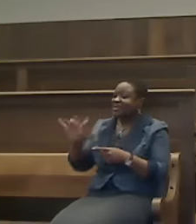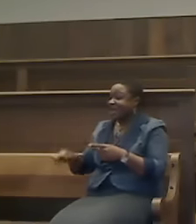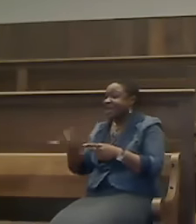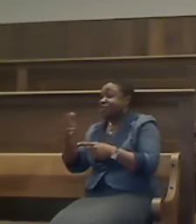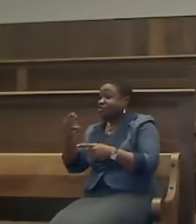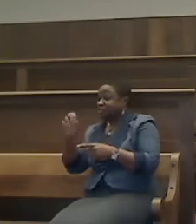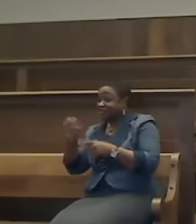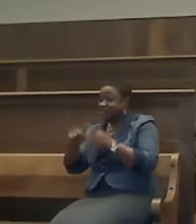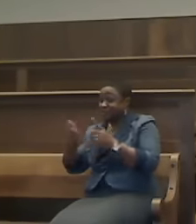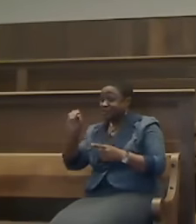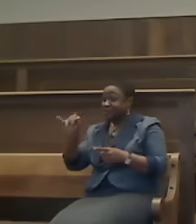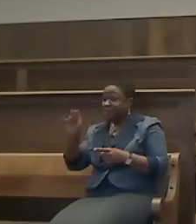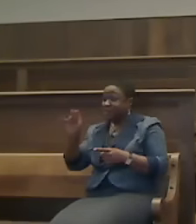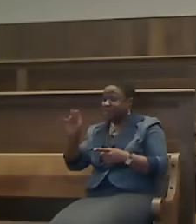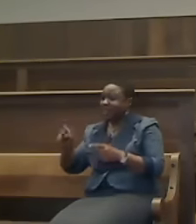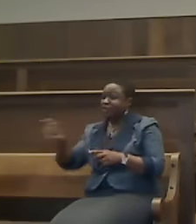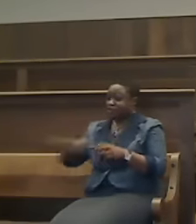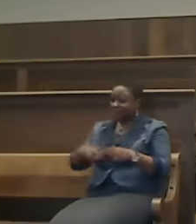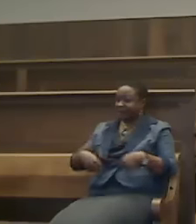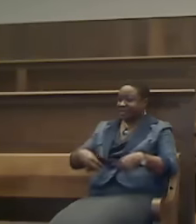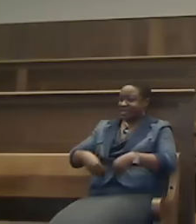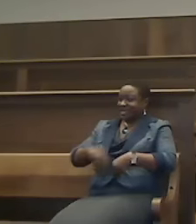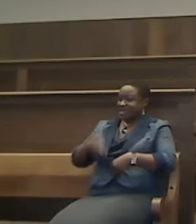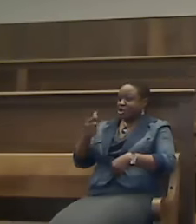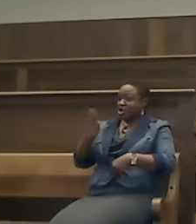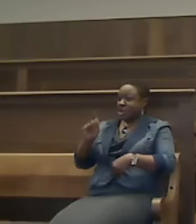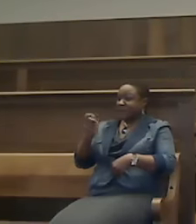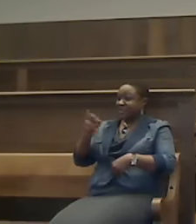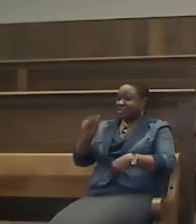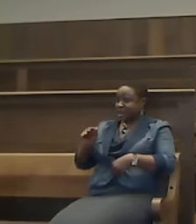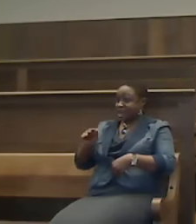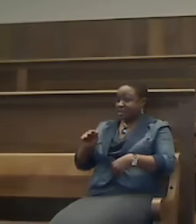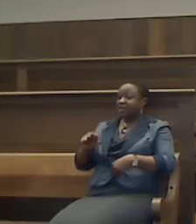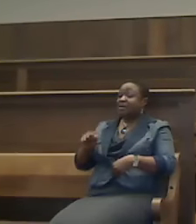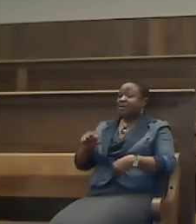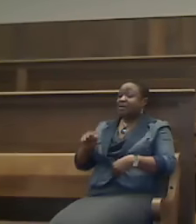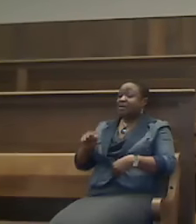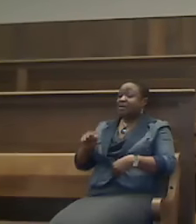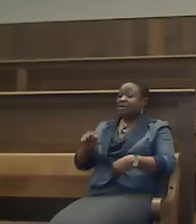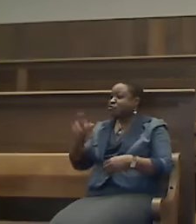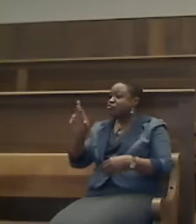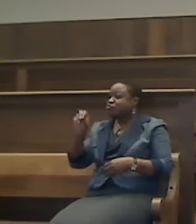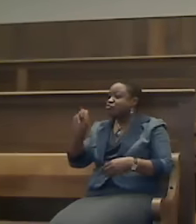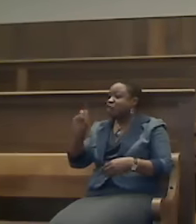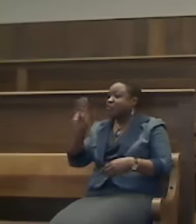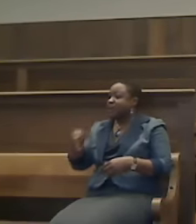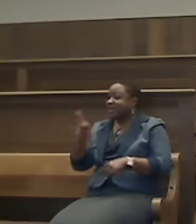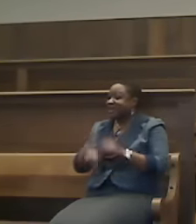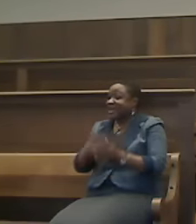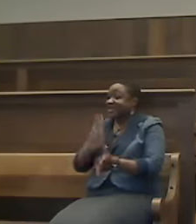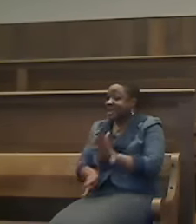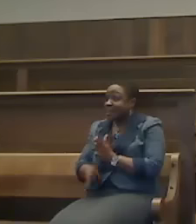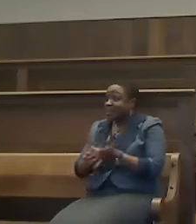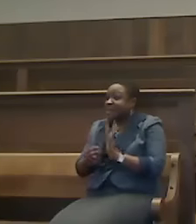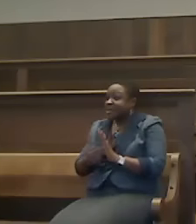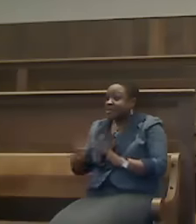bacteria. And that gut bacteria was unkillable with Roundup, suggesting that it might be